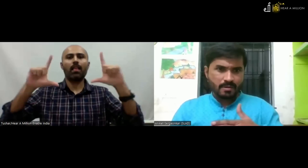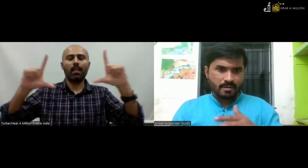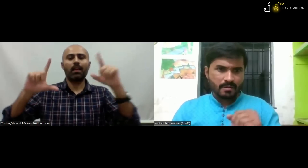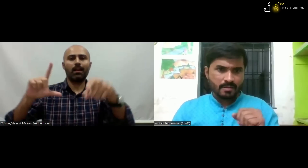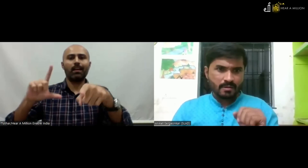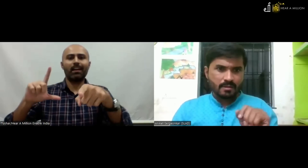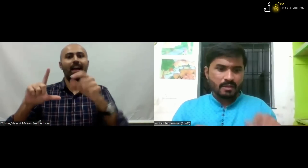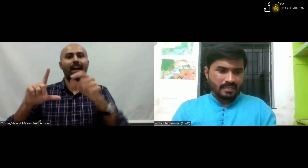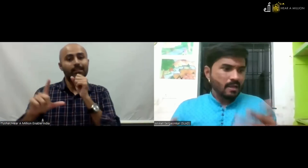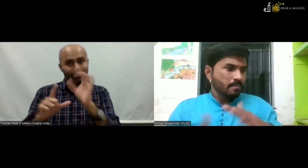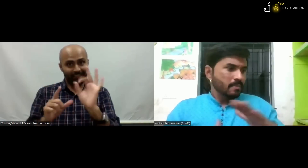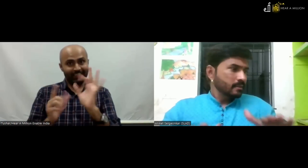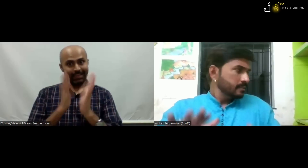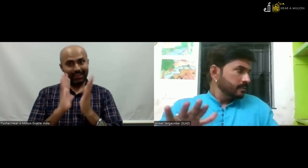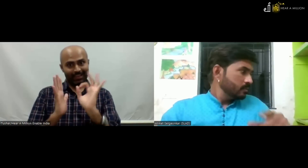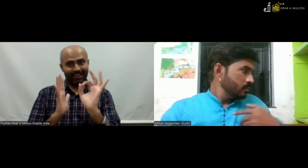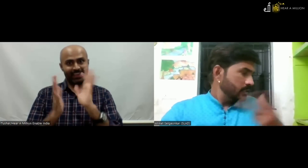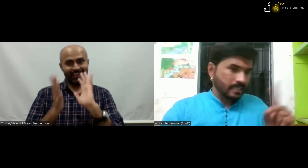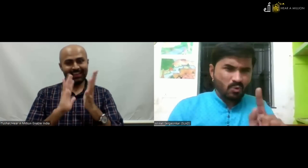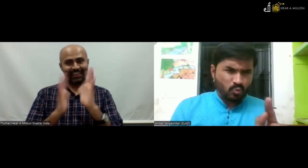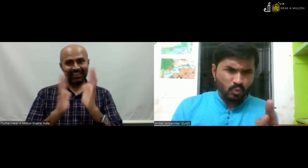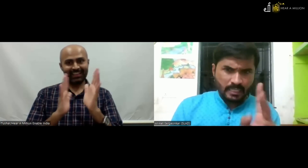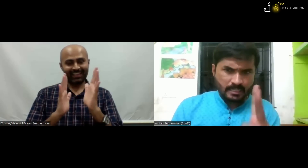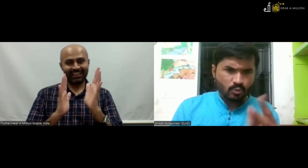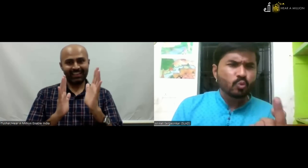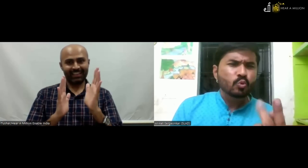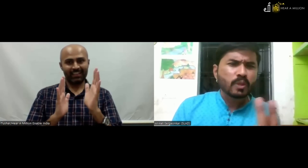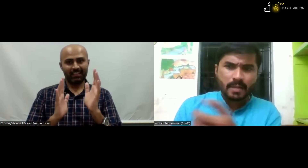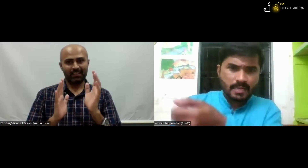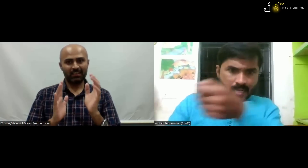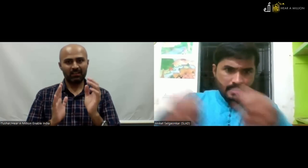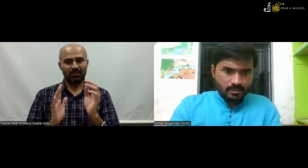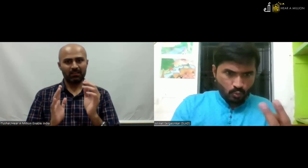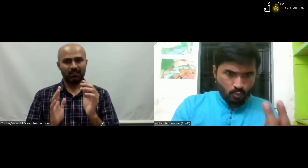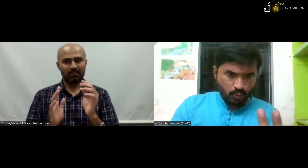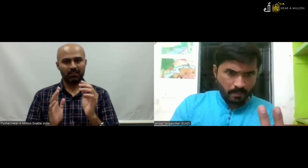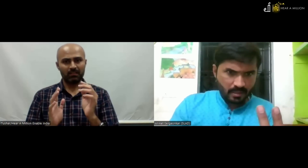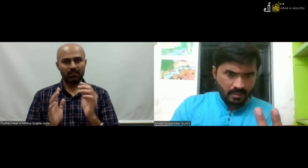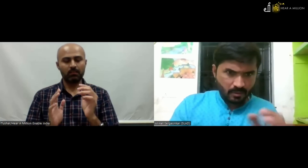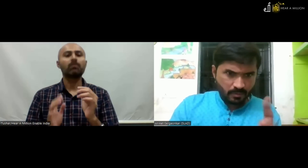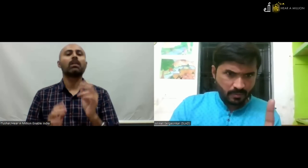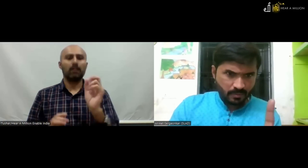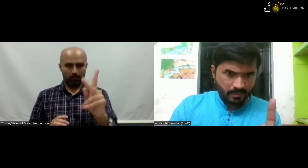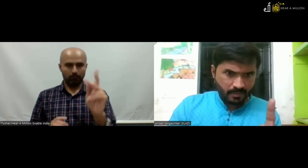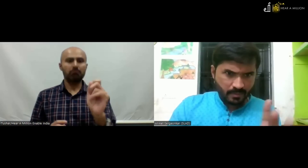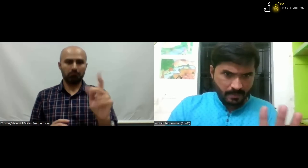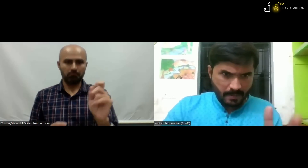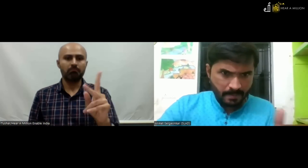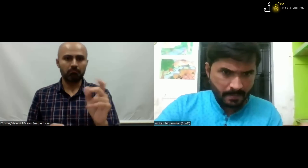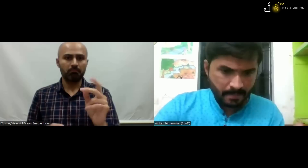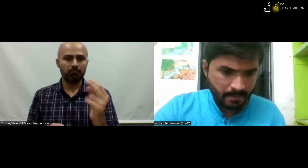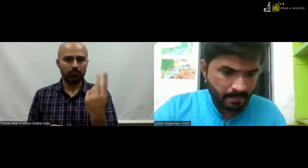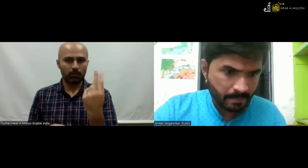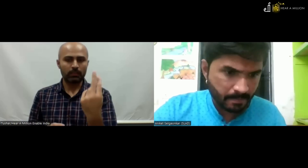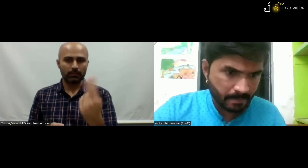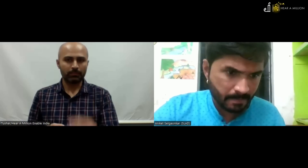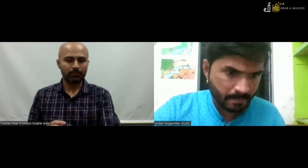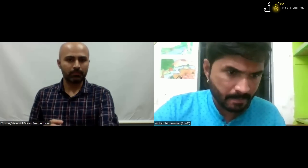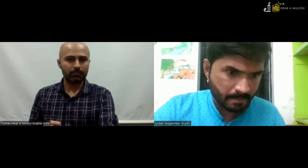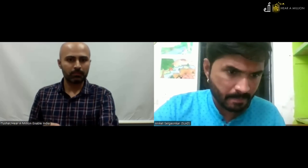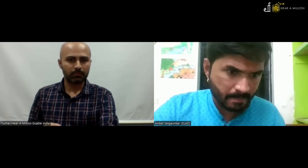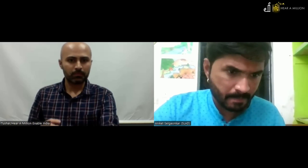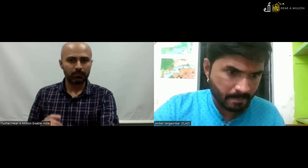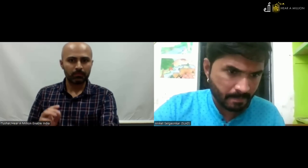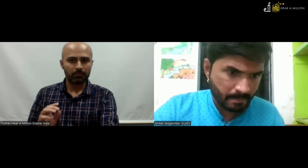Yes, if you when you are signing, your camera is moving. So can you just give me 2 minutes? I'll